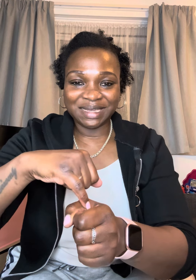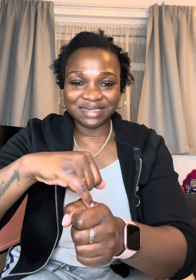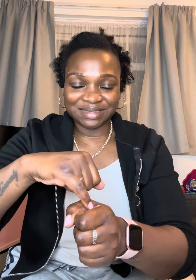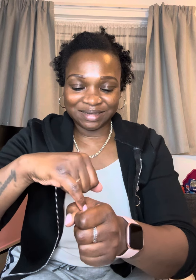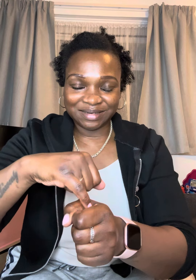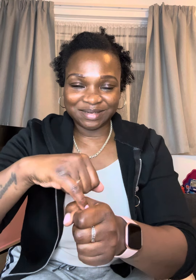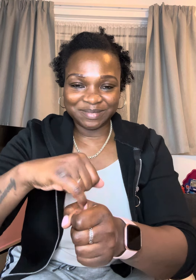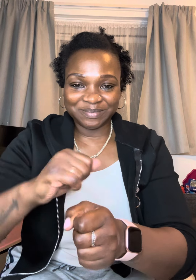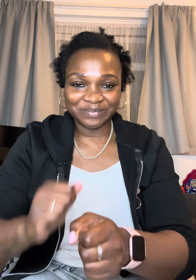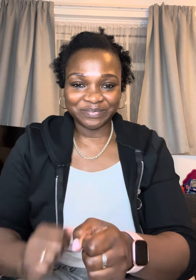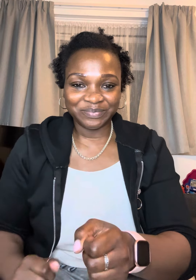medicine,